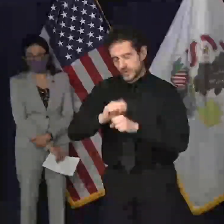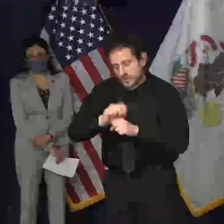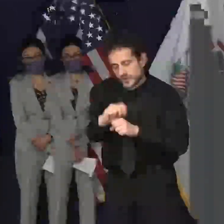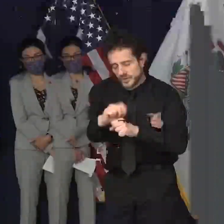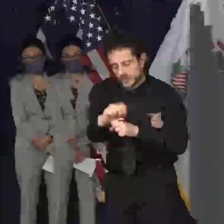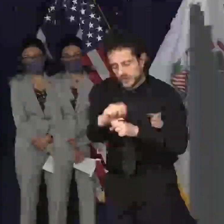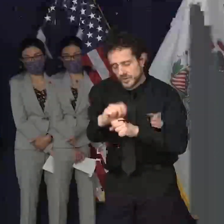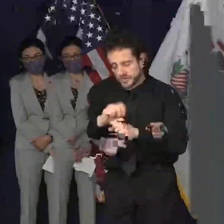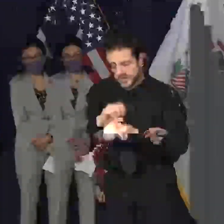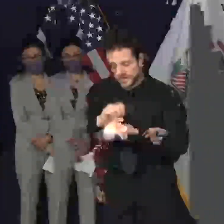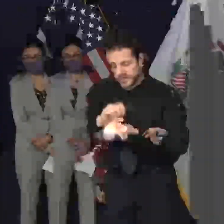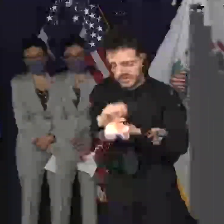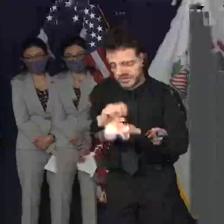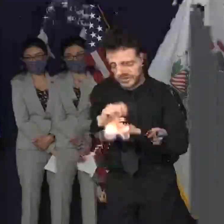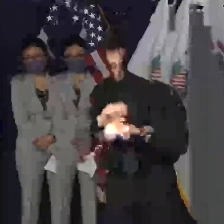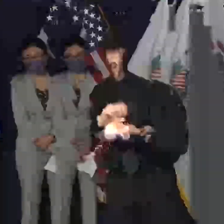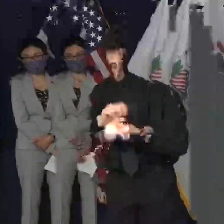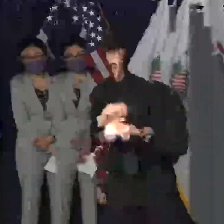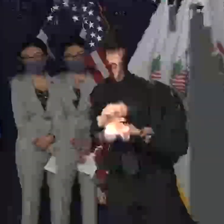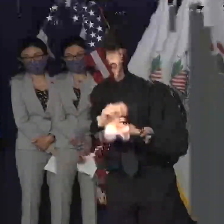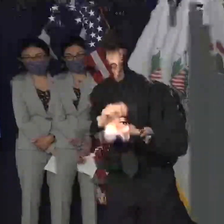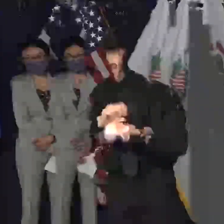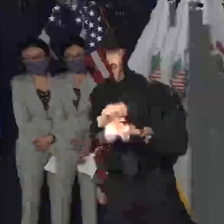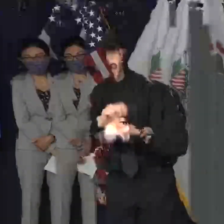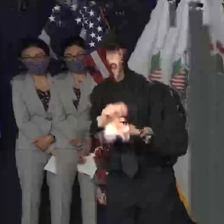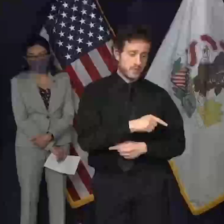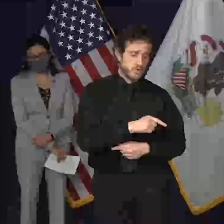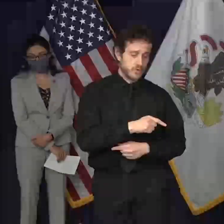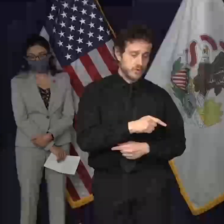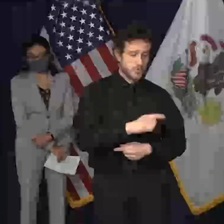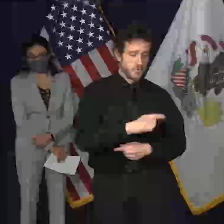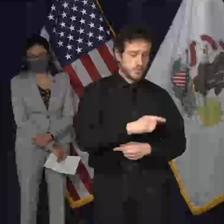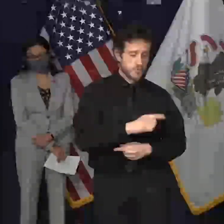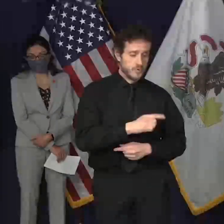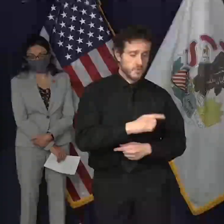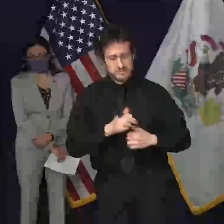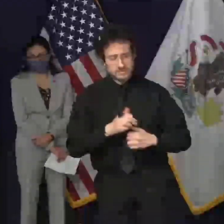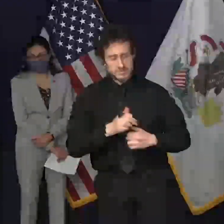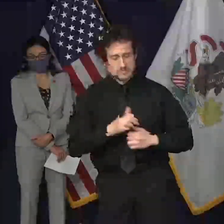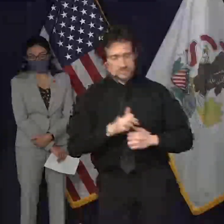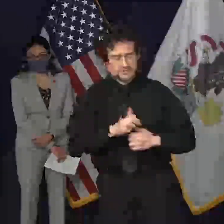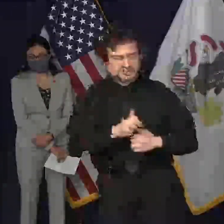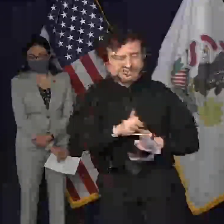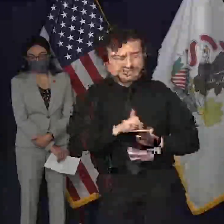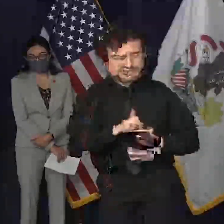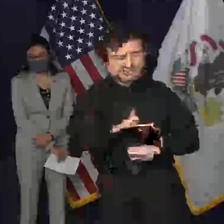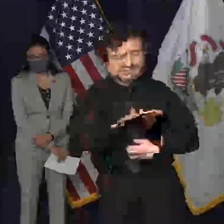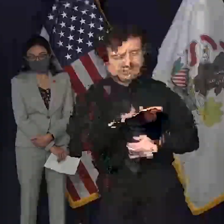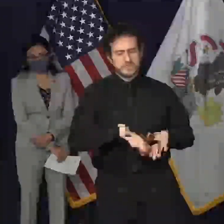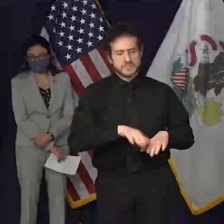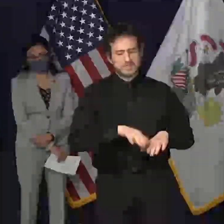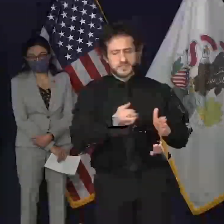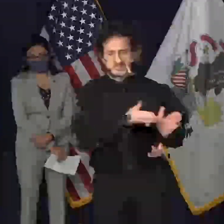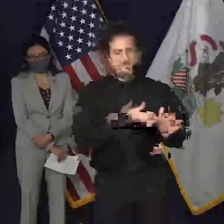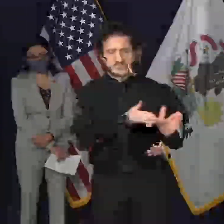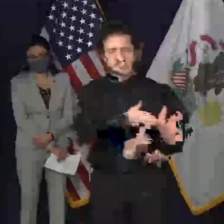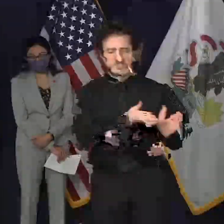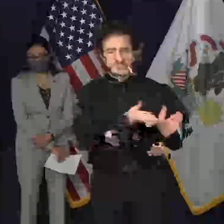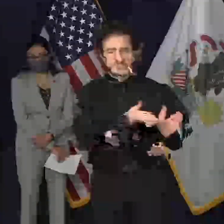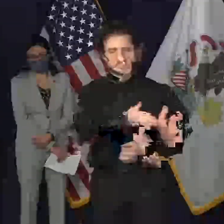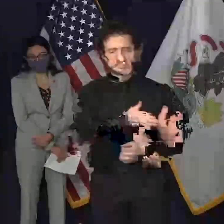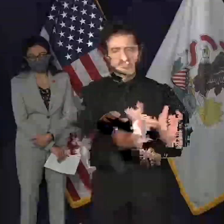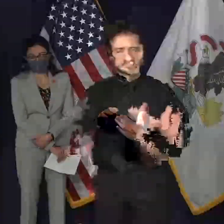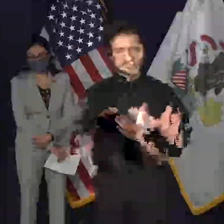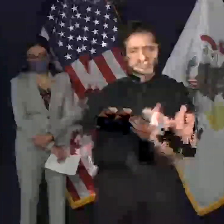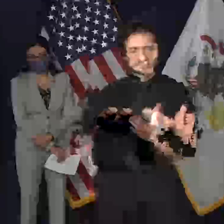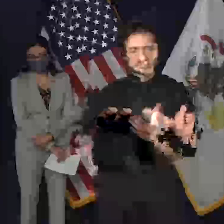Fox 32, and I don't know if this is for you or Dr. Zike. Does your reopening plan address long-term care facilities? When can things get back to normal at nursing homes, and